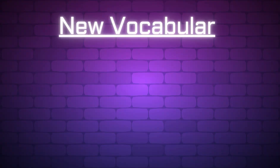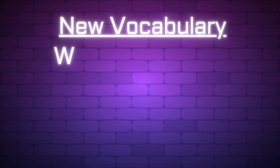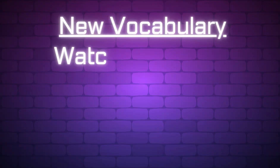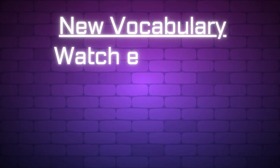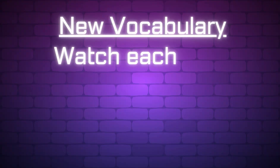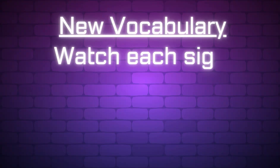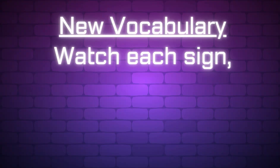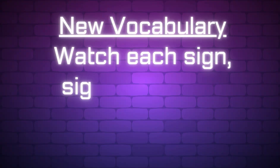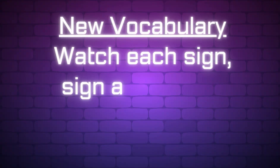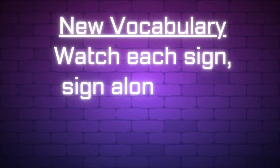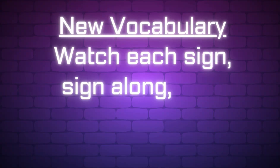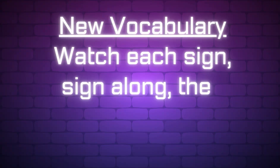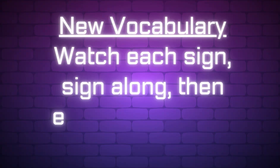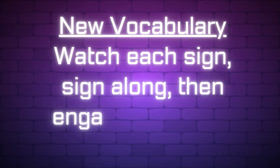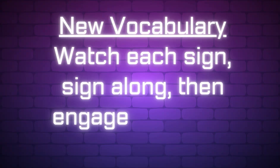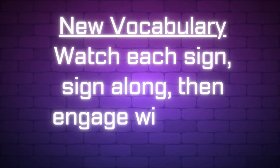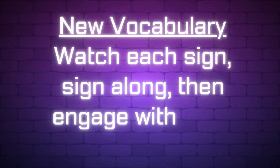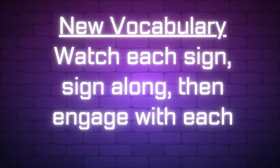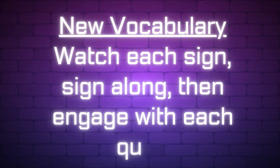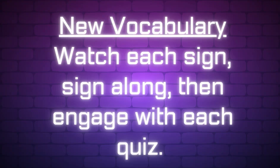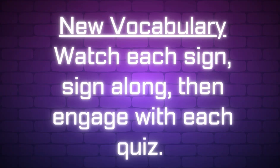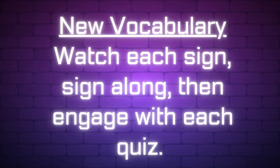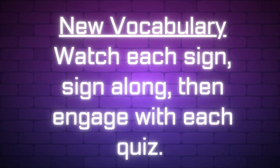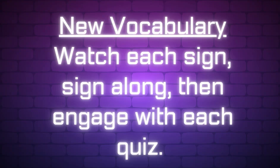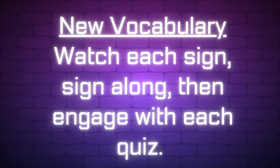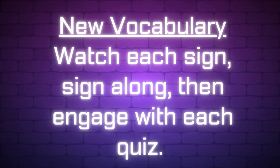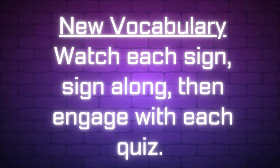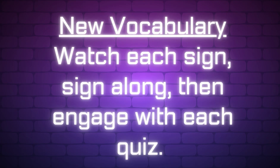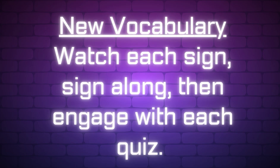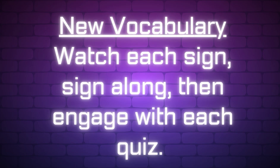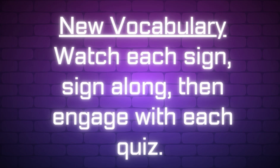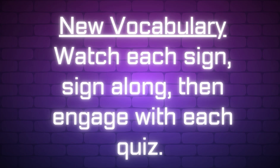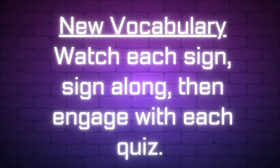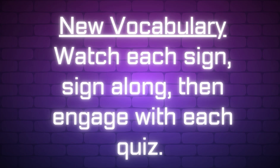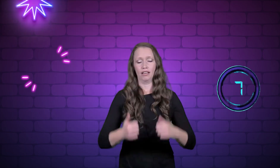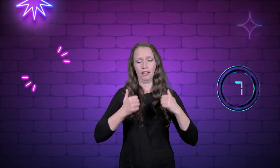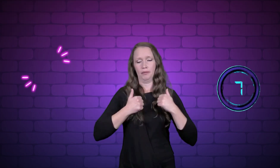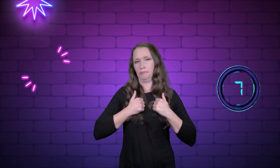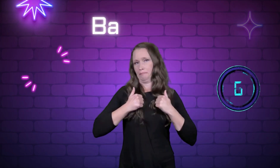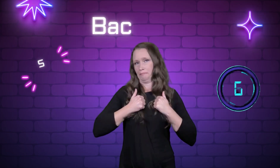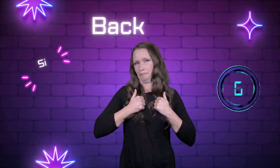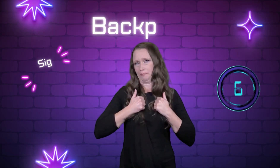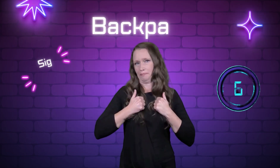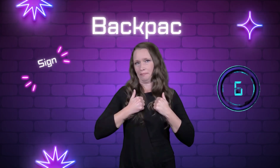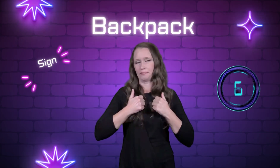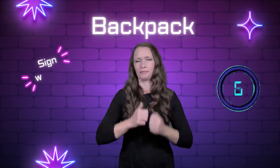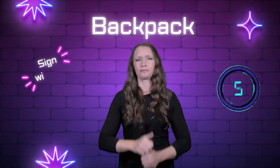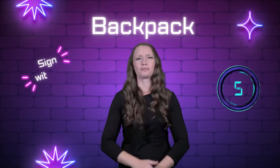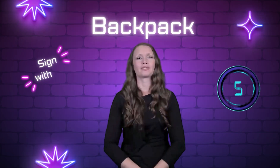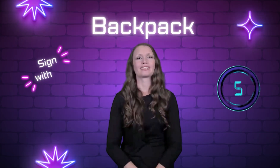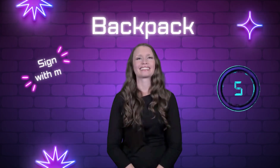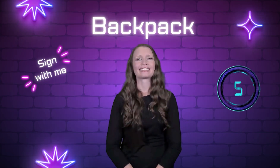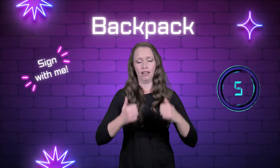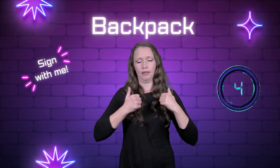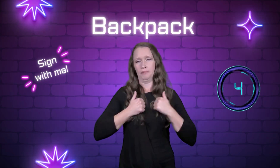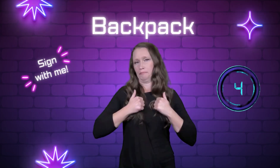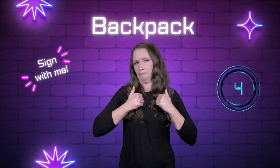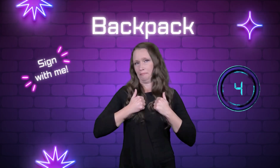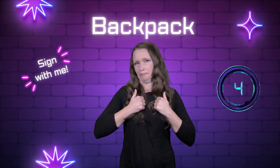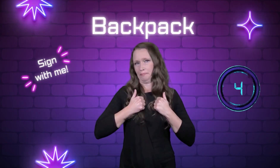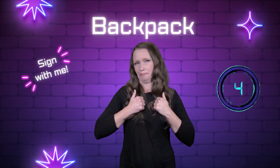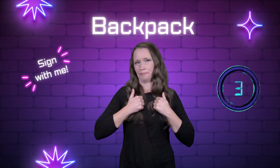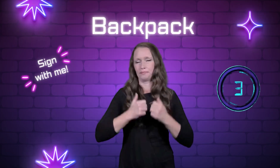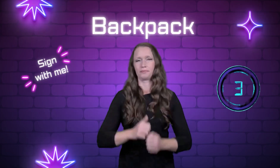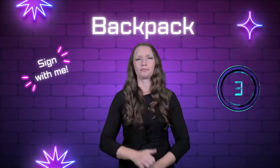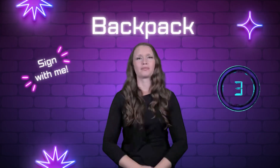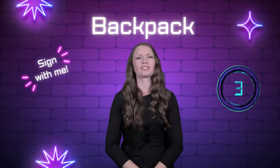New vocabulary. Watch each sign, sign along, then engage with each quiz. Sign with me, sign,